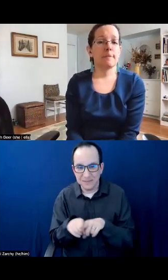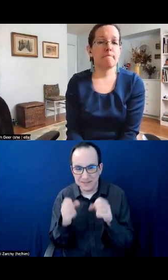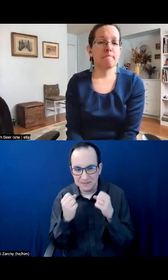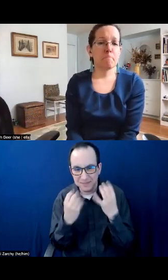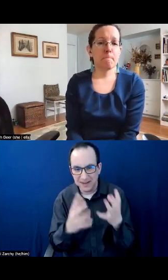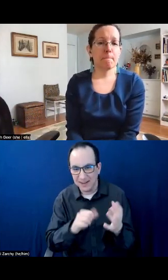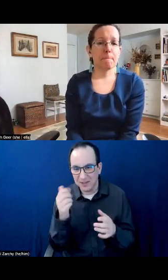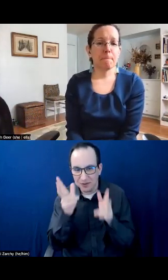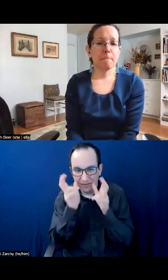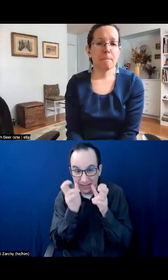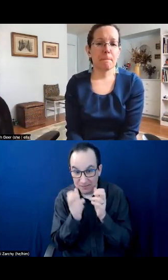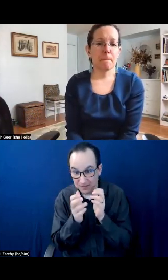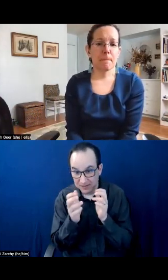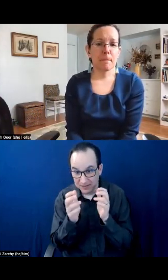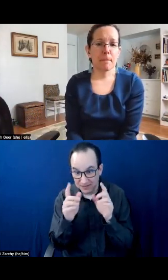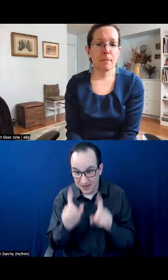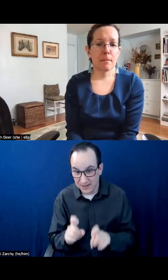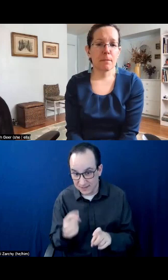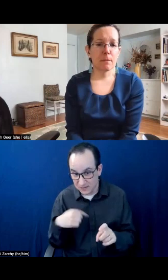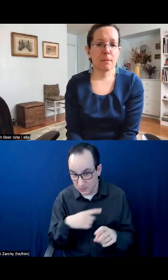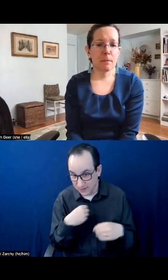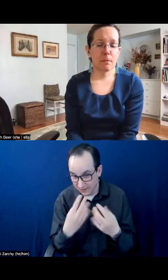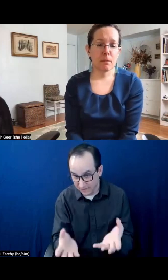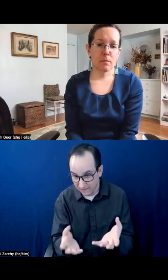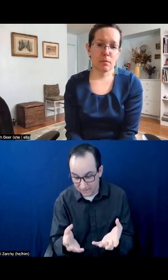this assessment